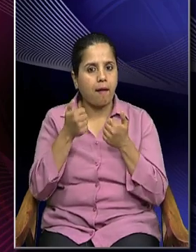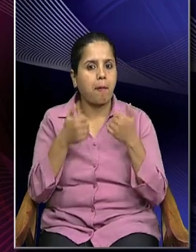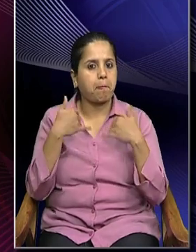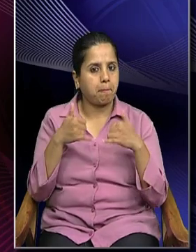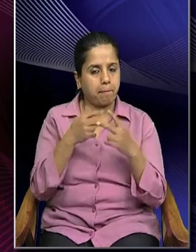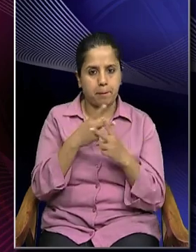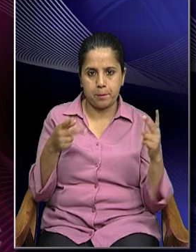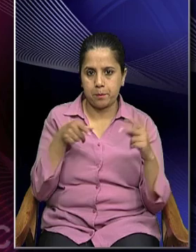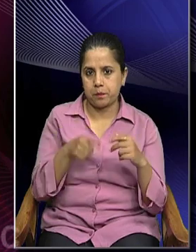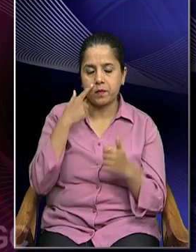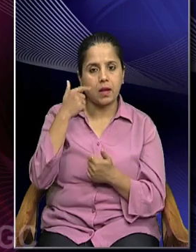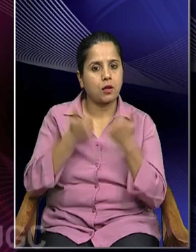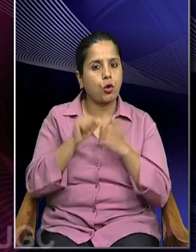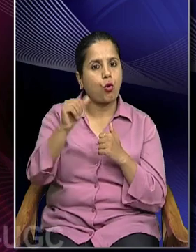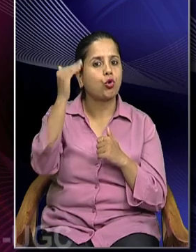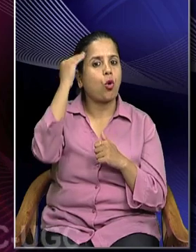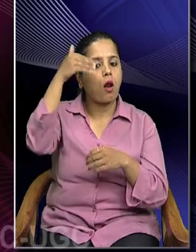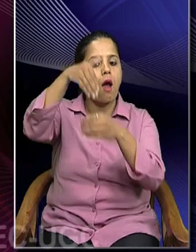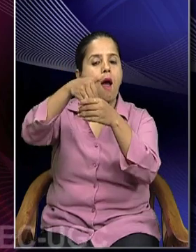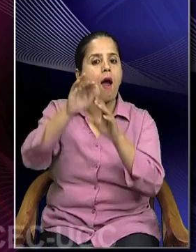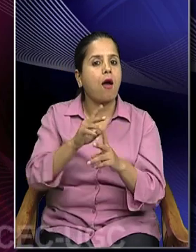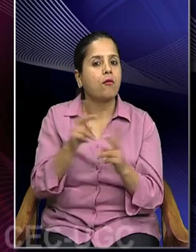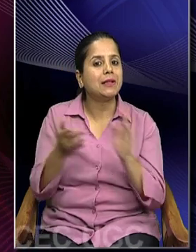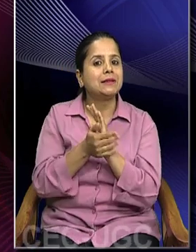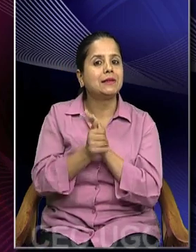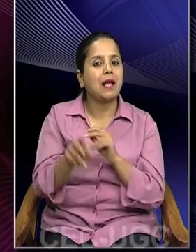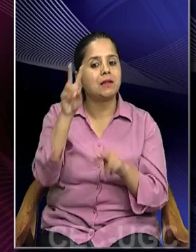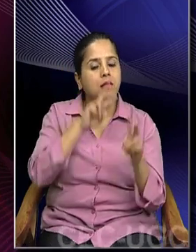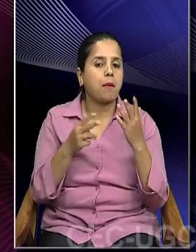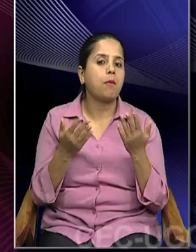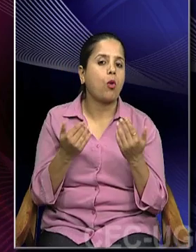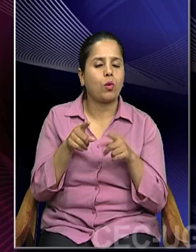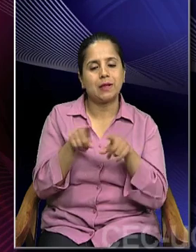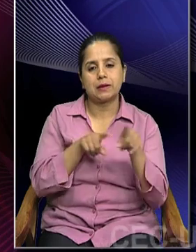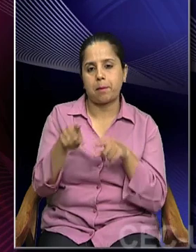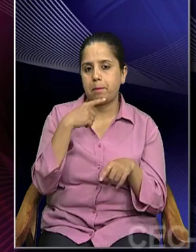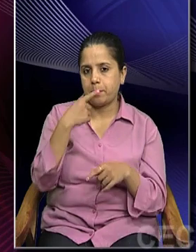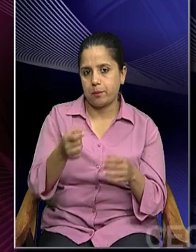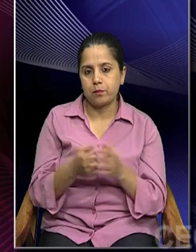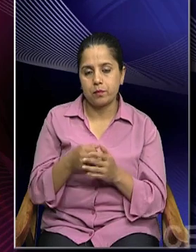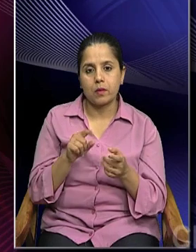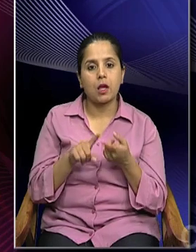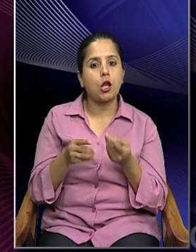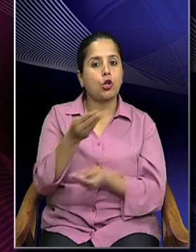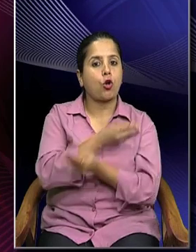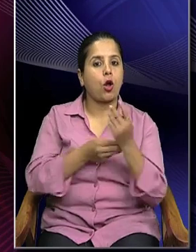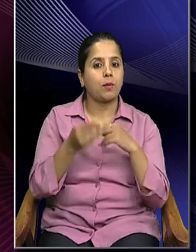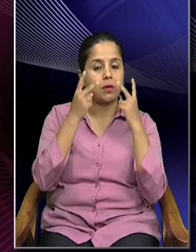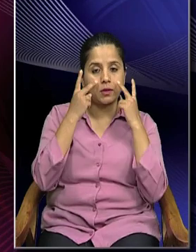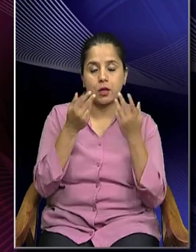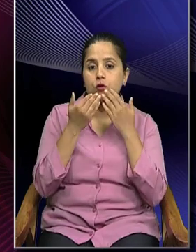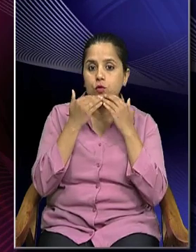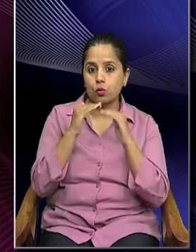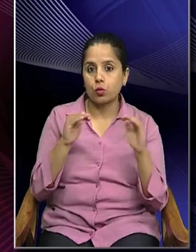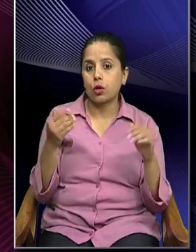that test their knowledge and the skills. For example, in the economics, the